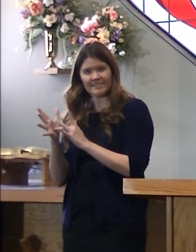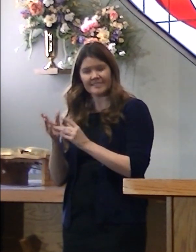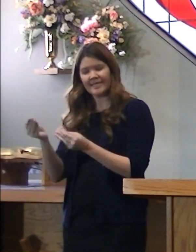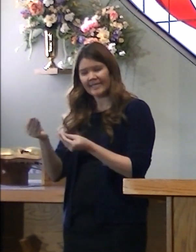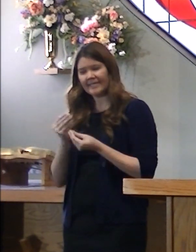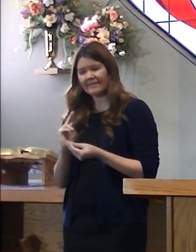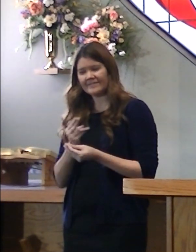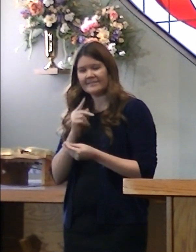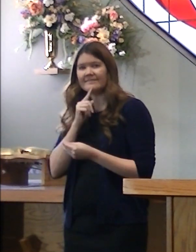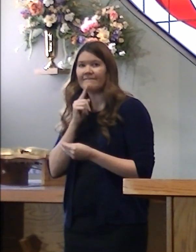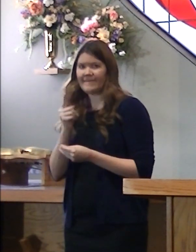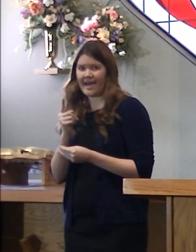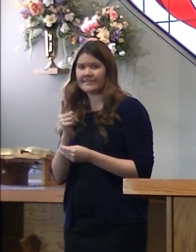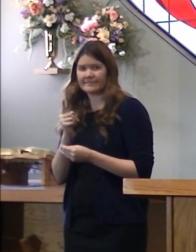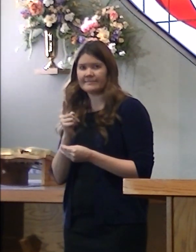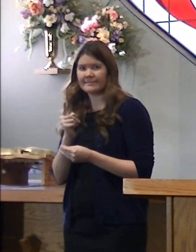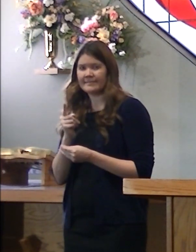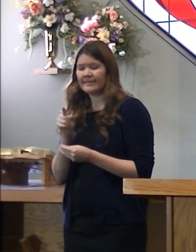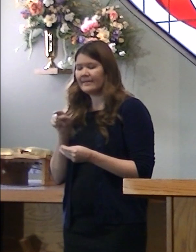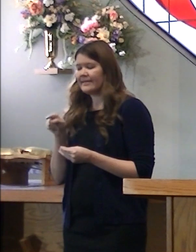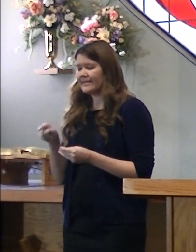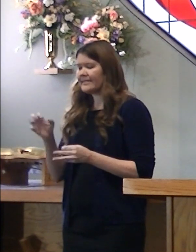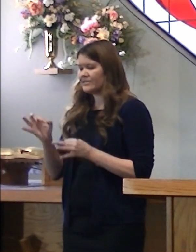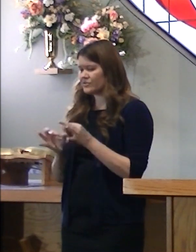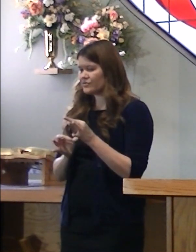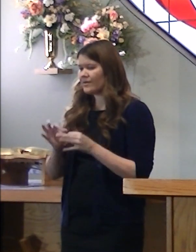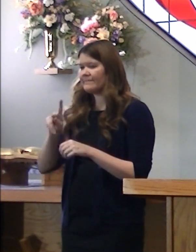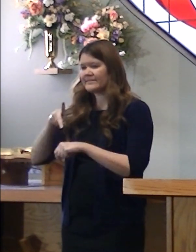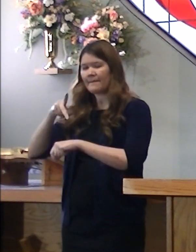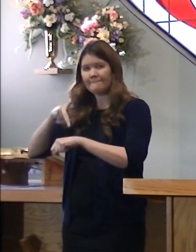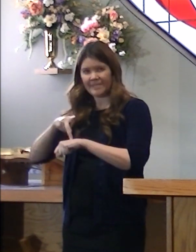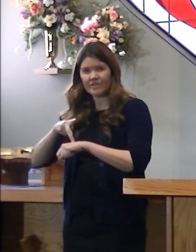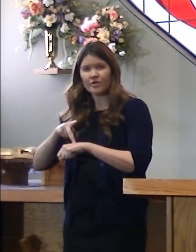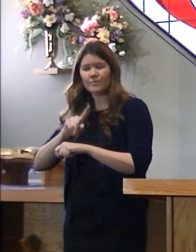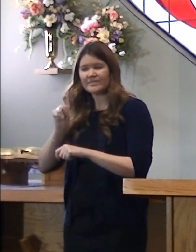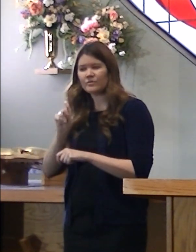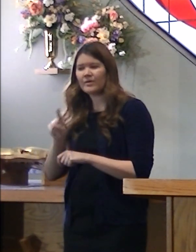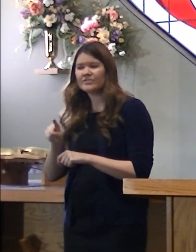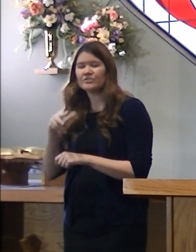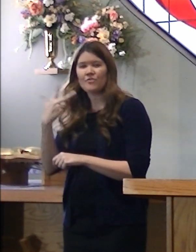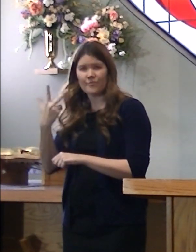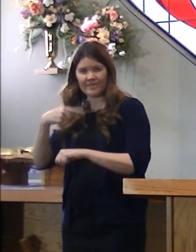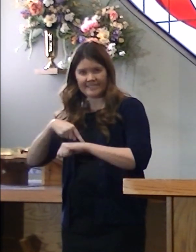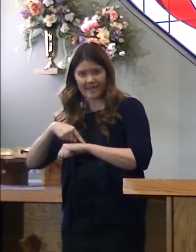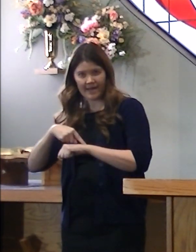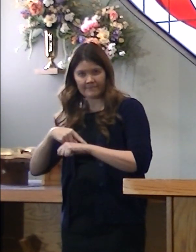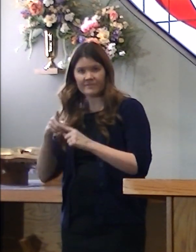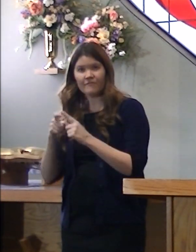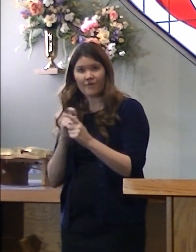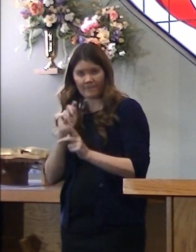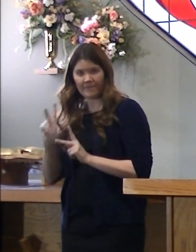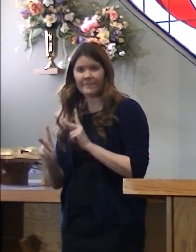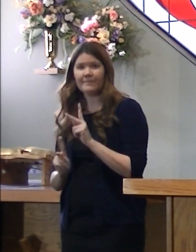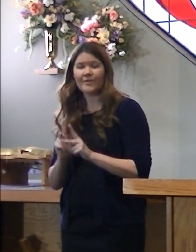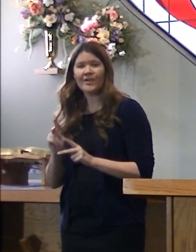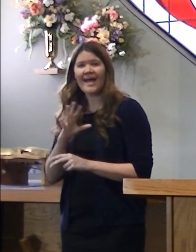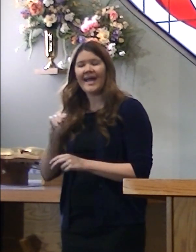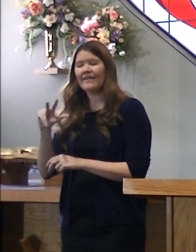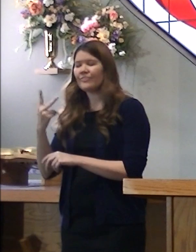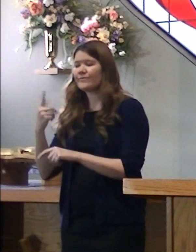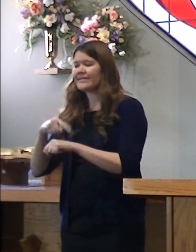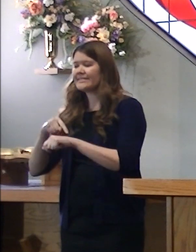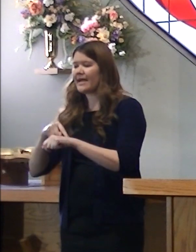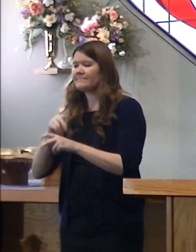facts. He describes that Peter was questioned three times by the people, and three